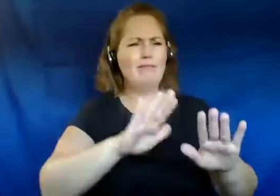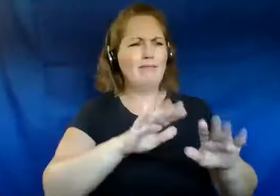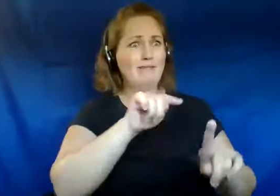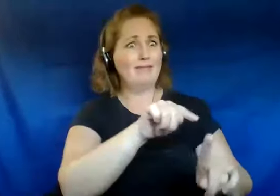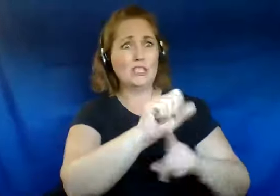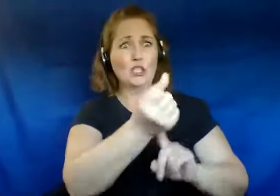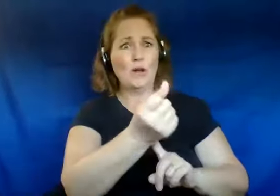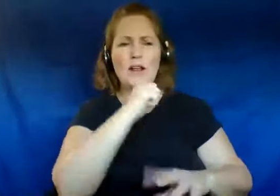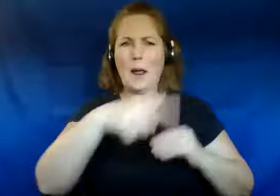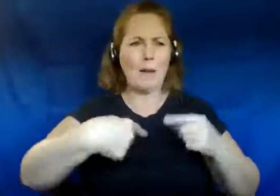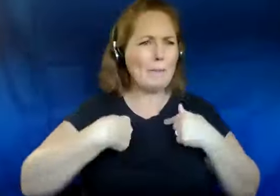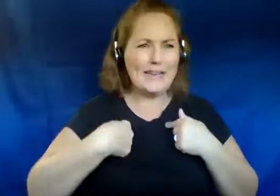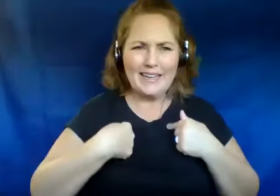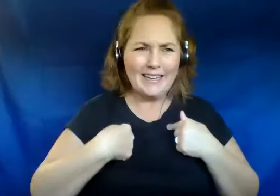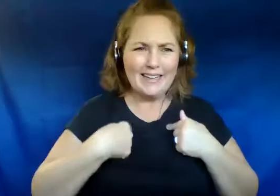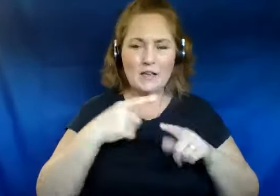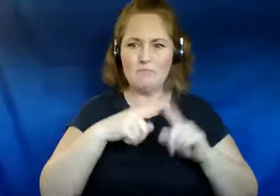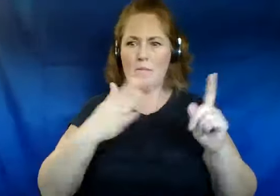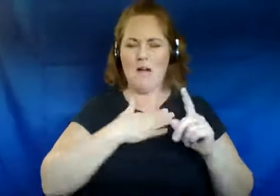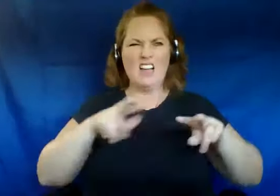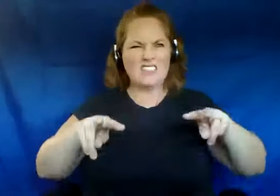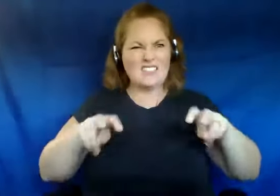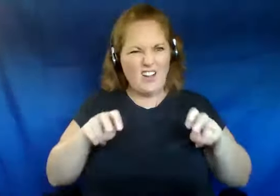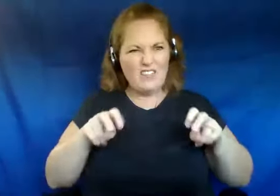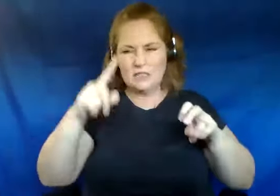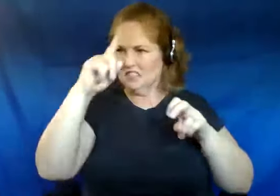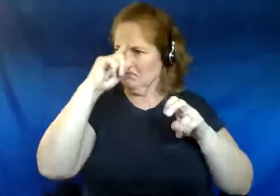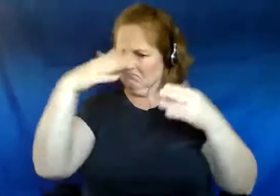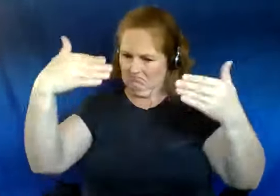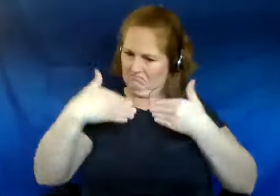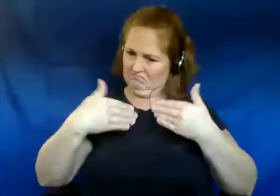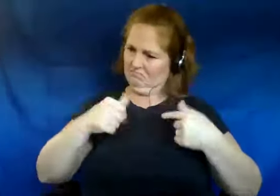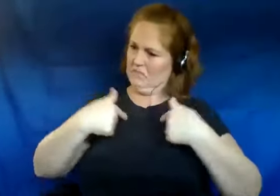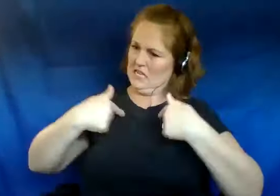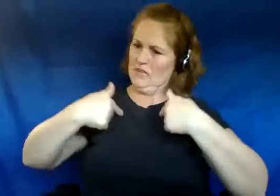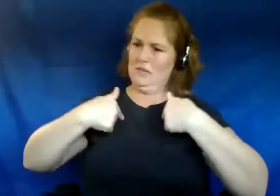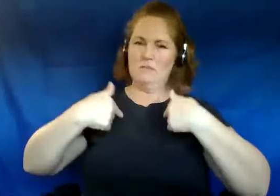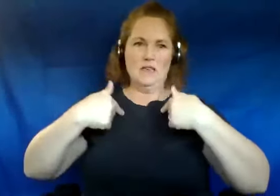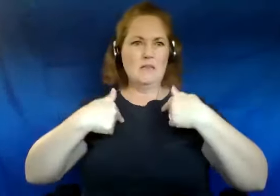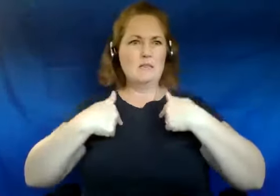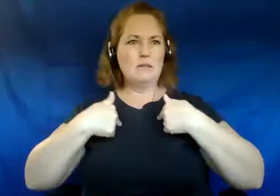my selfish, self-centered alcoholic who thinks it's about me.